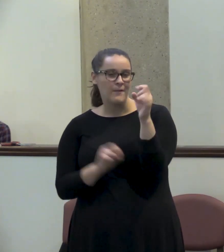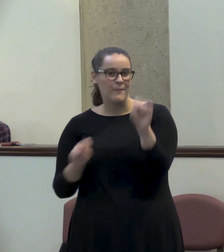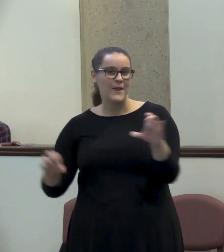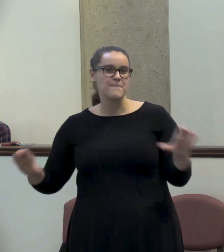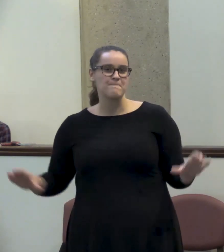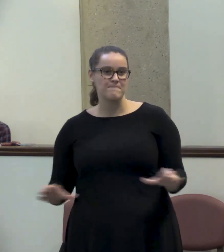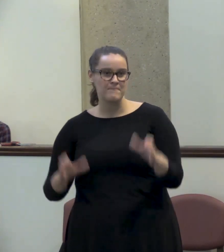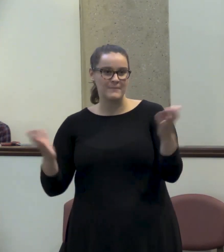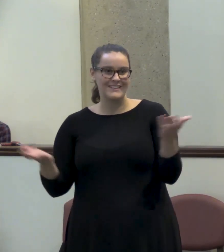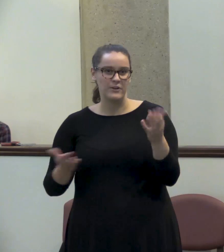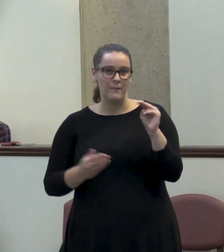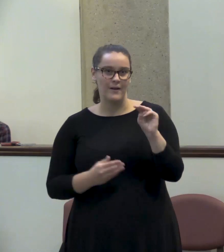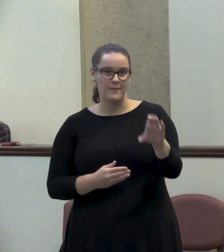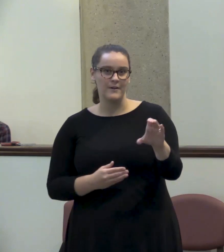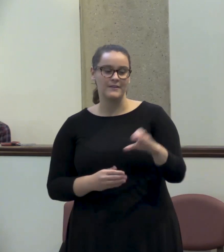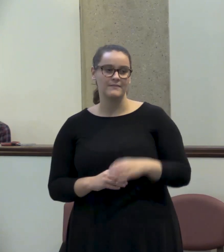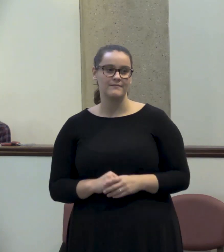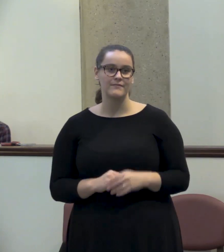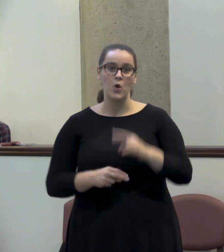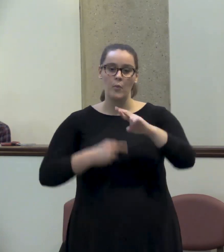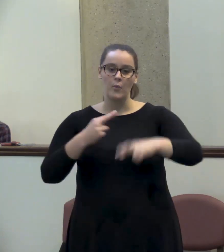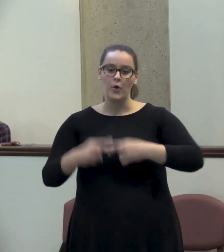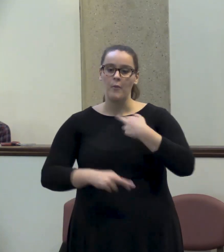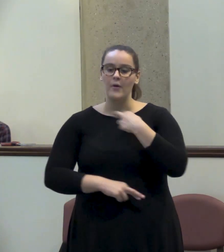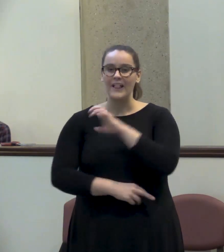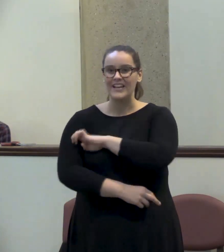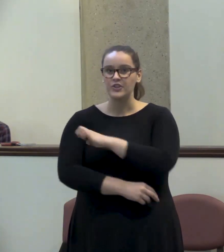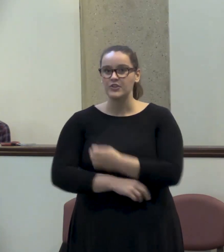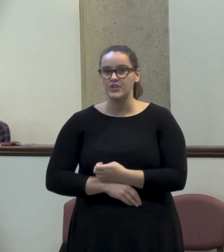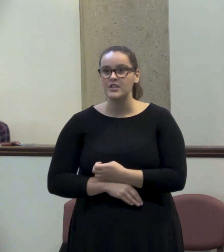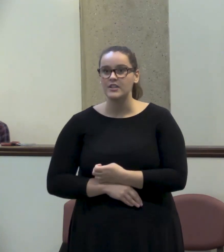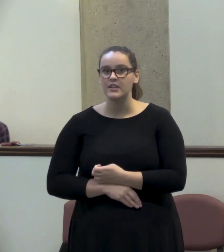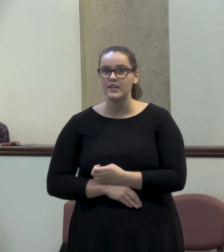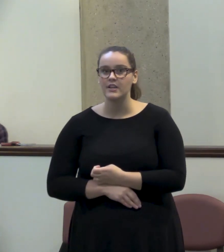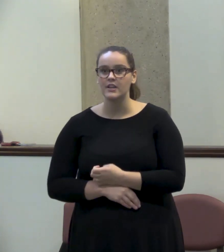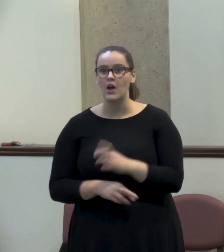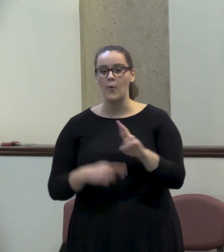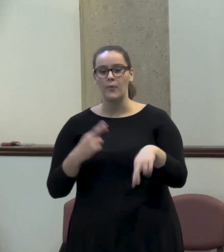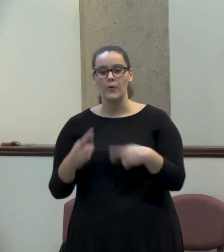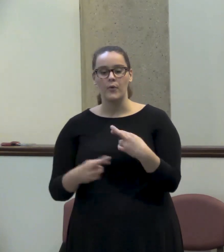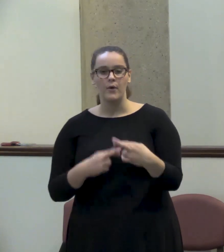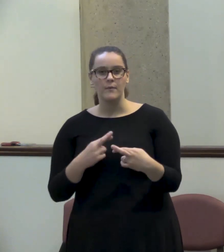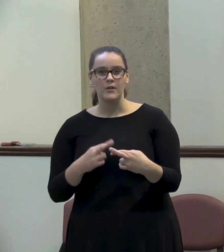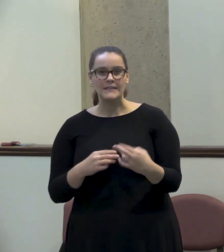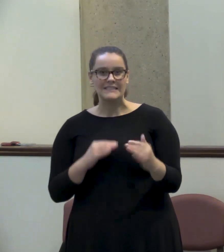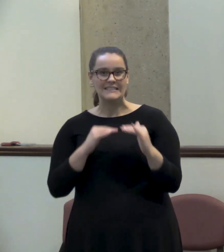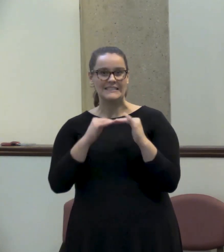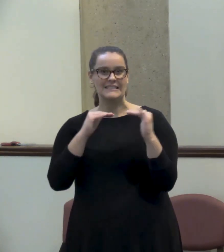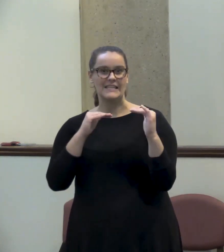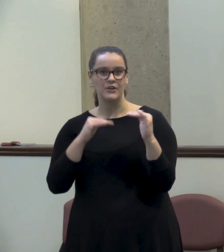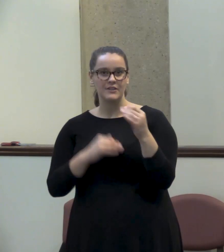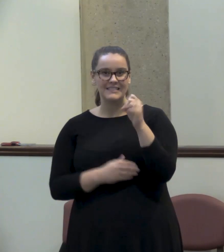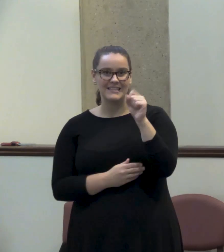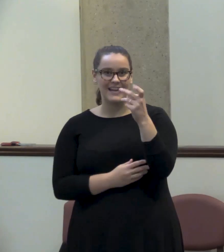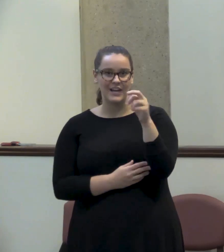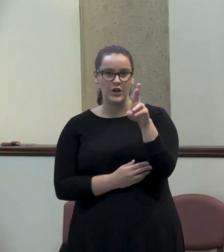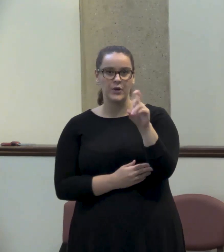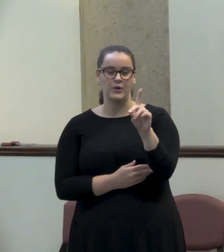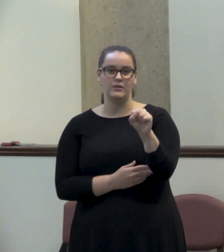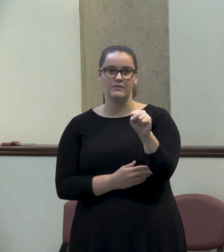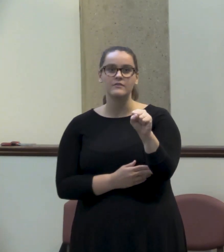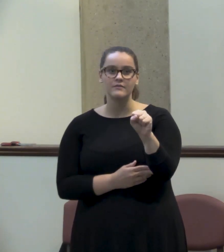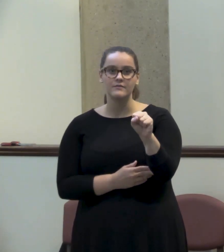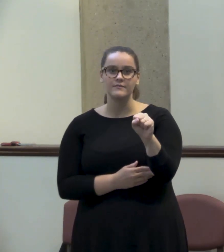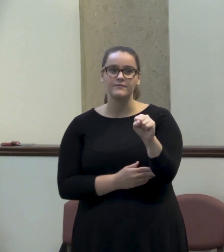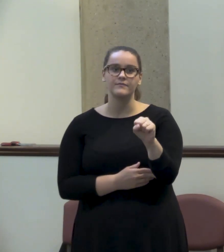County. Another, we're talking about renewable energy, and she talked about the renewable portfolio standard. There's a bill right now, the Clean Energy and Jobs